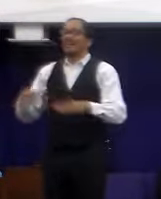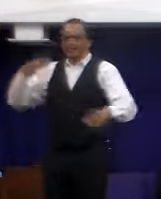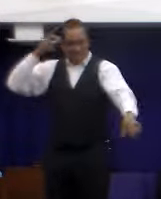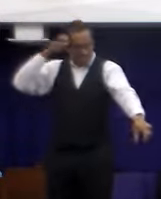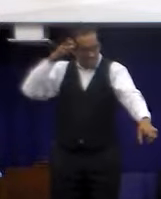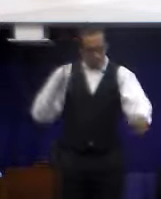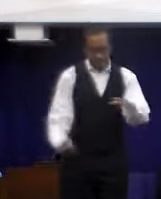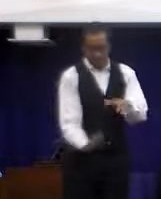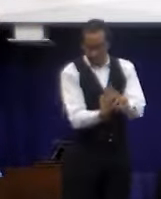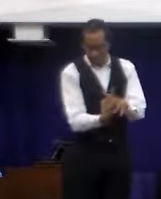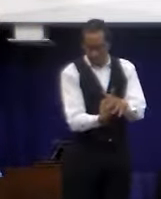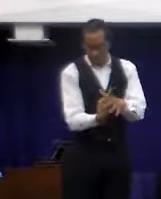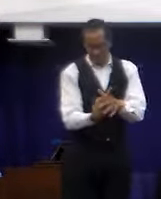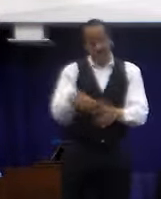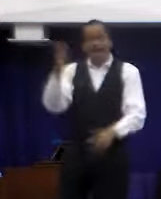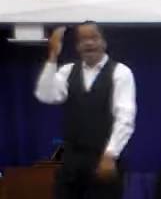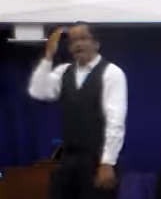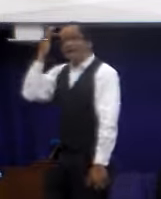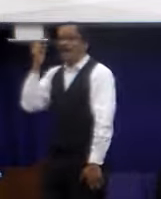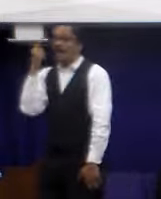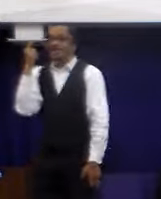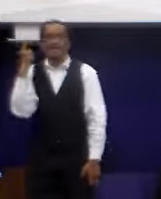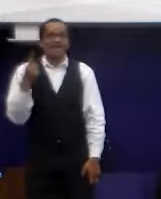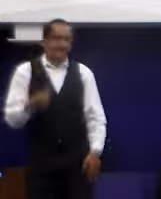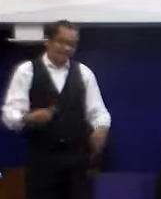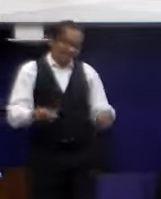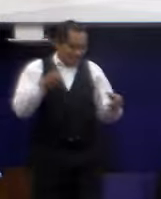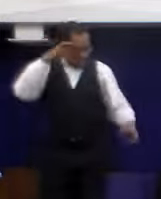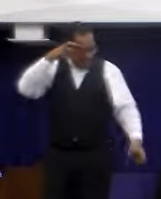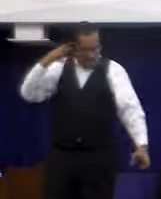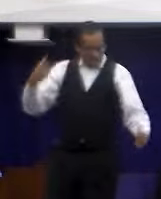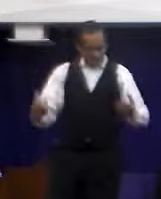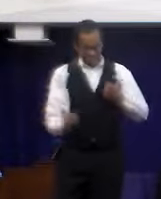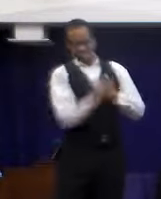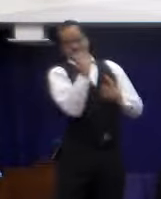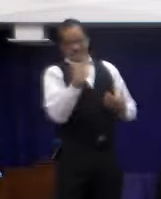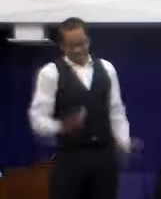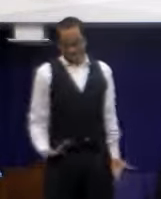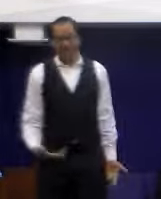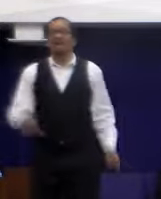Hallelujah.